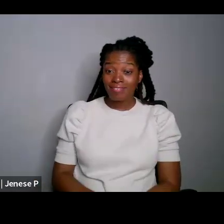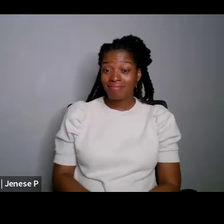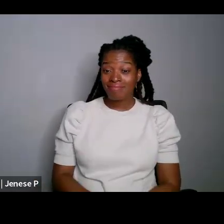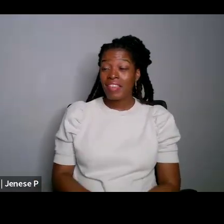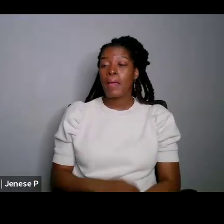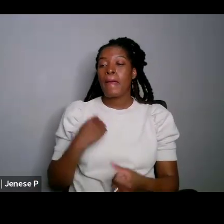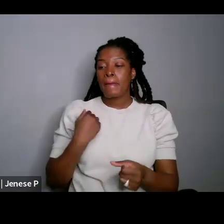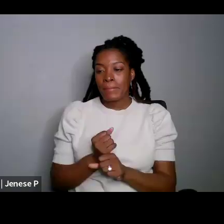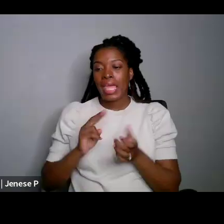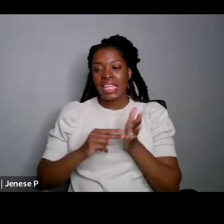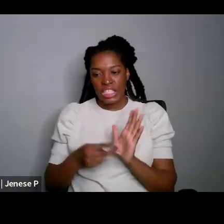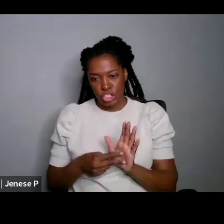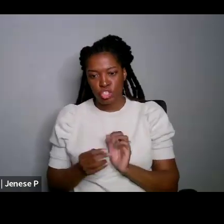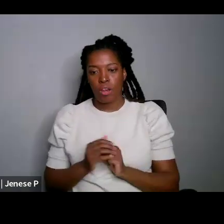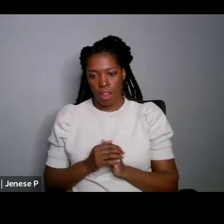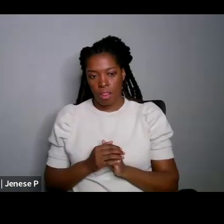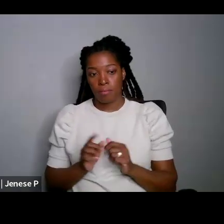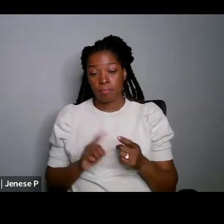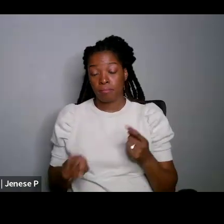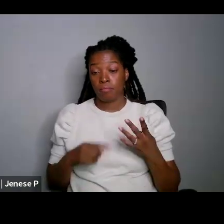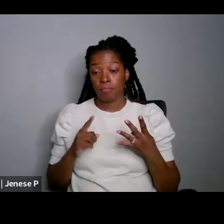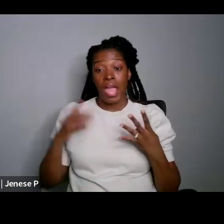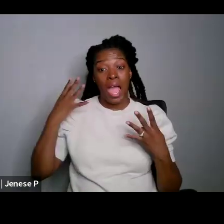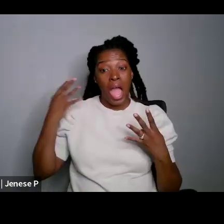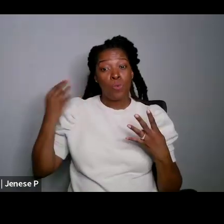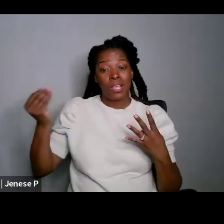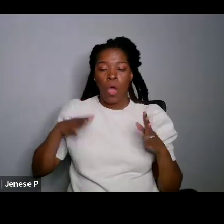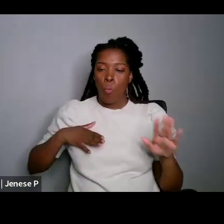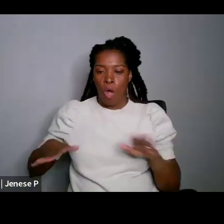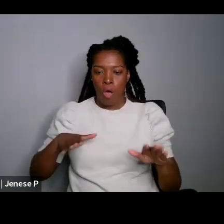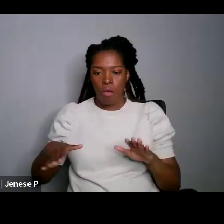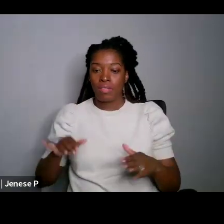intentional. Take a walk outside. That's a big one for me.